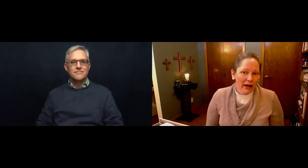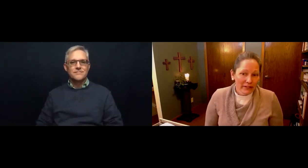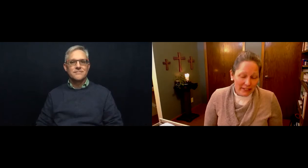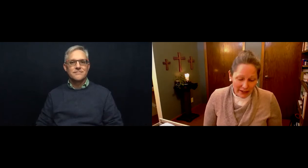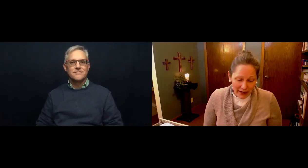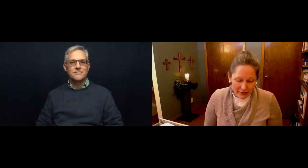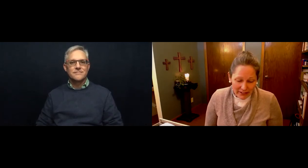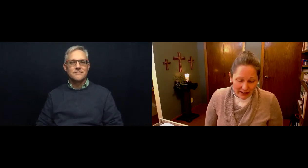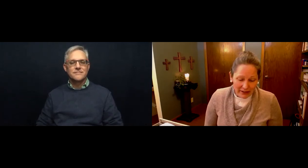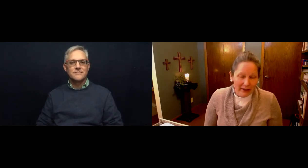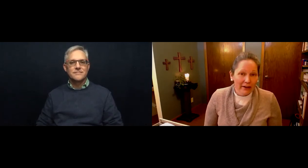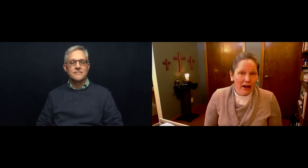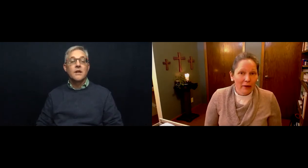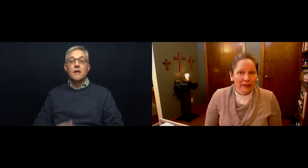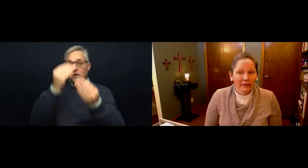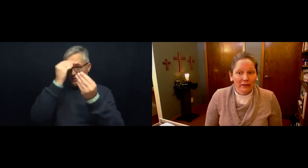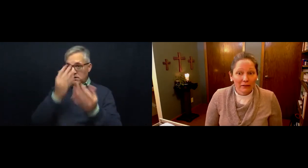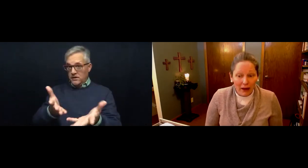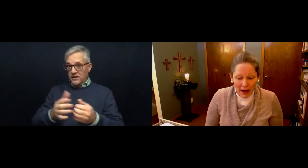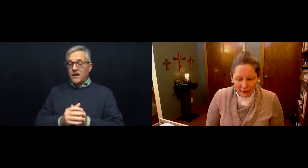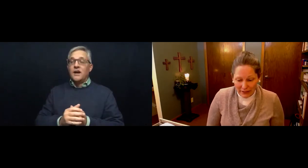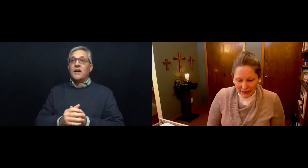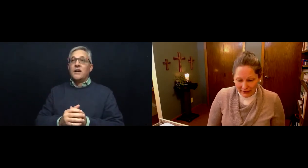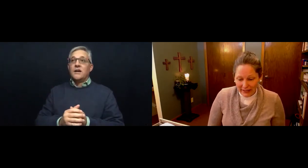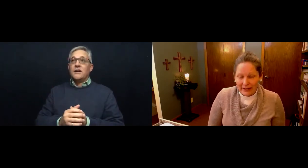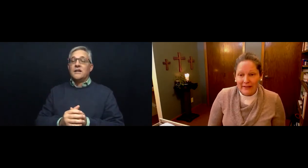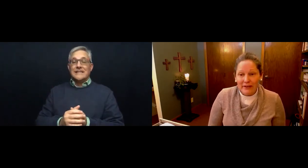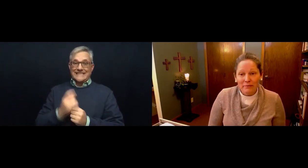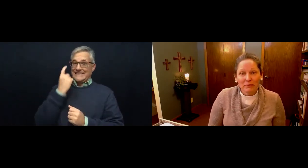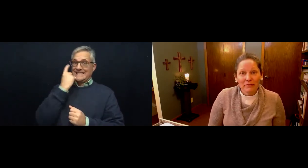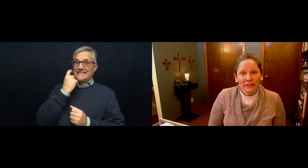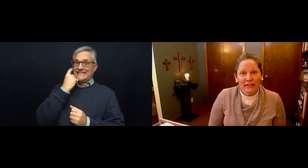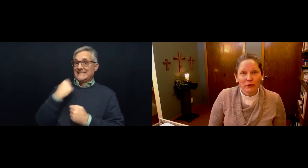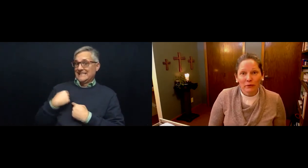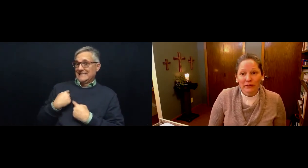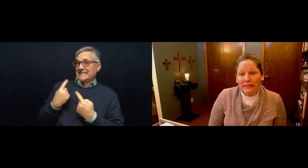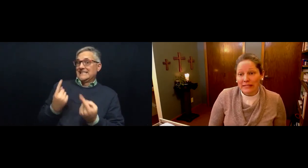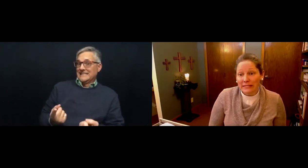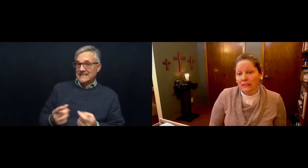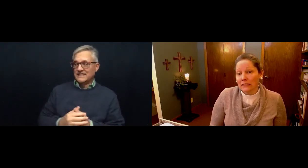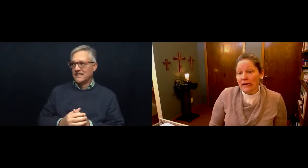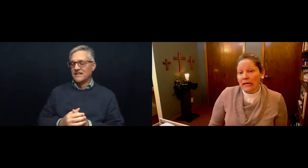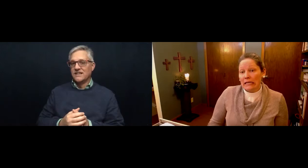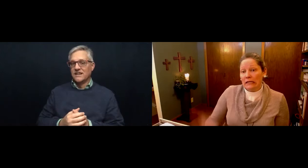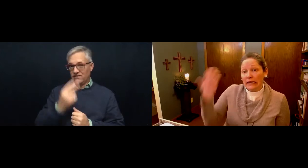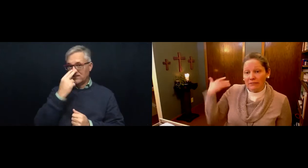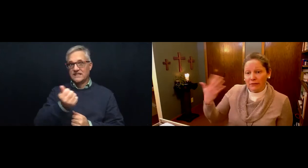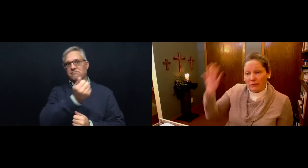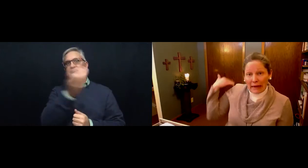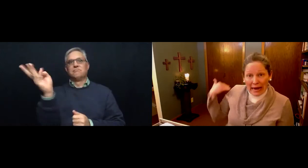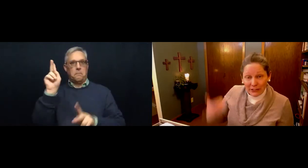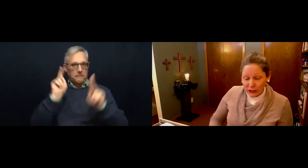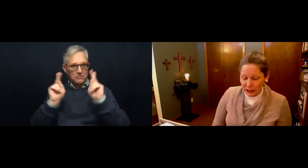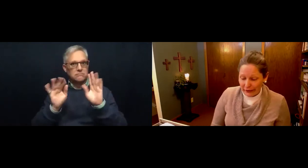Now, I'll say that I have seen a comment a lot recently that people feel like we're really still in Lent